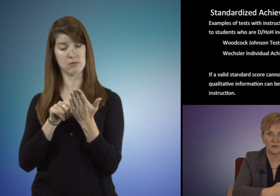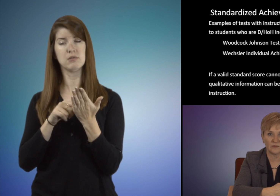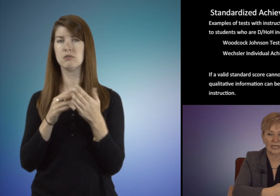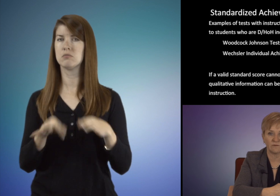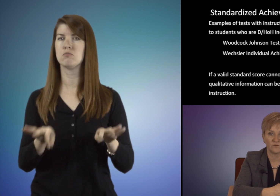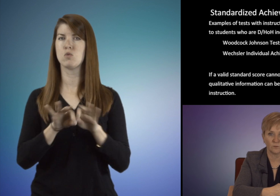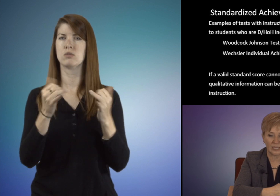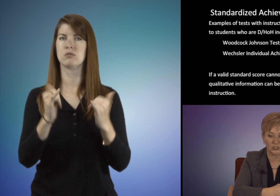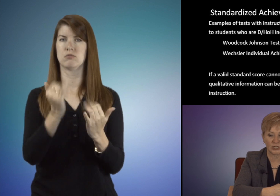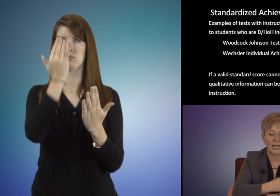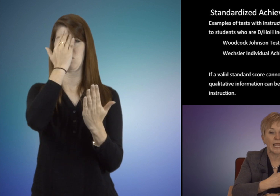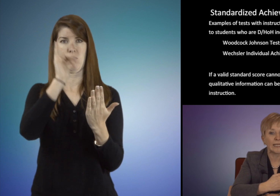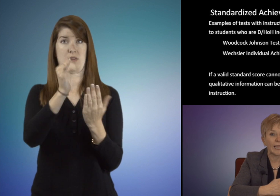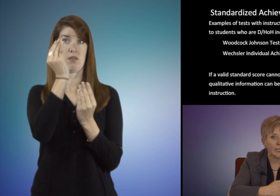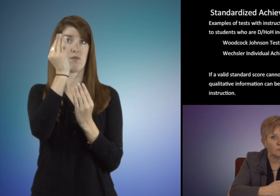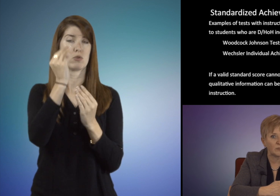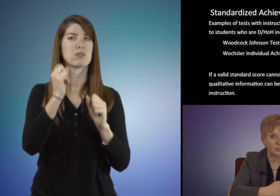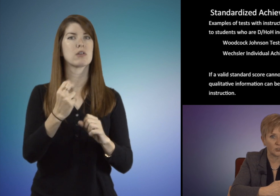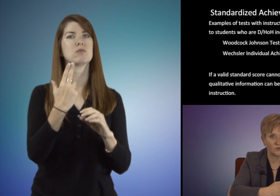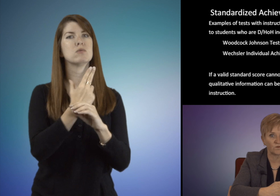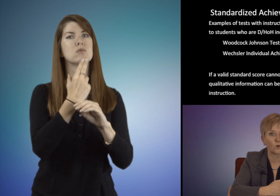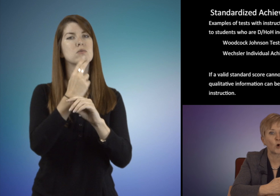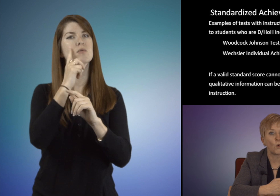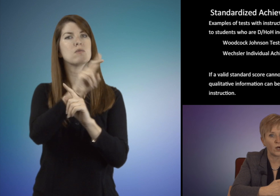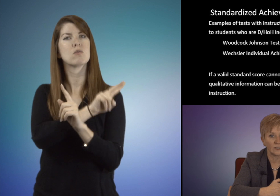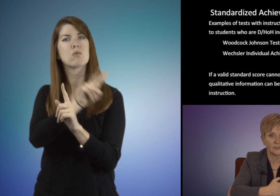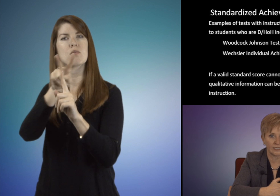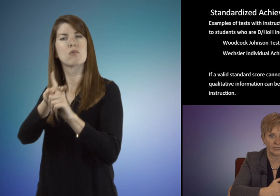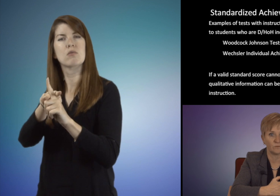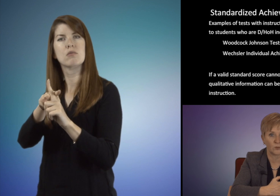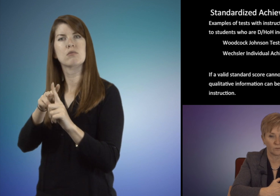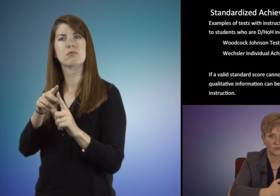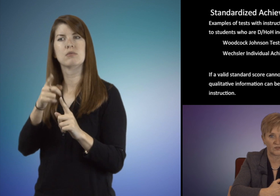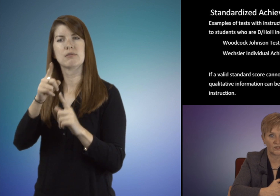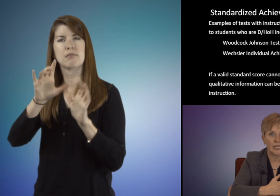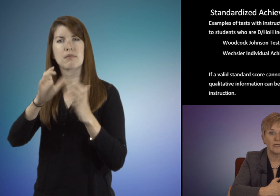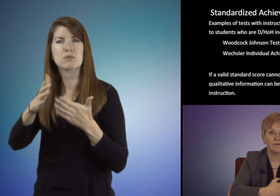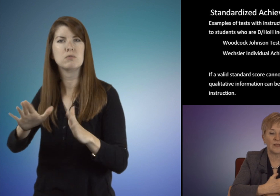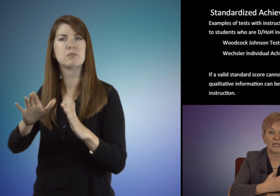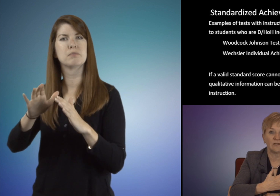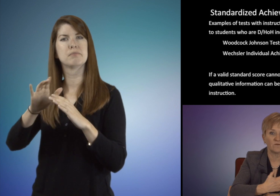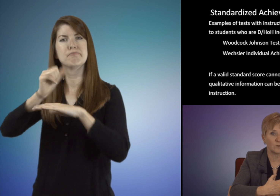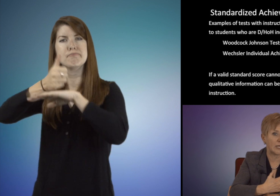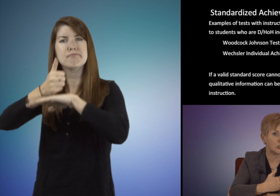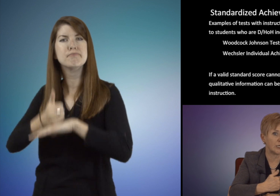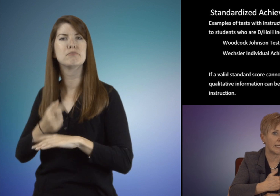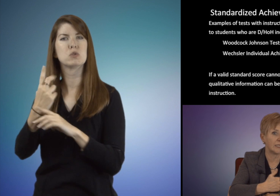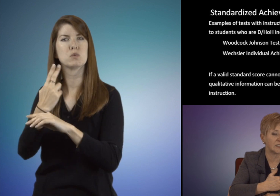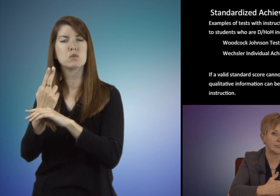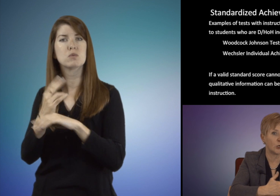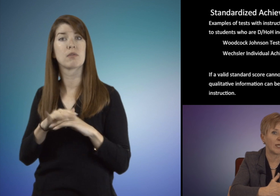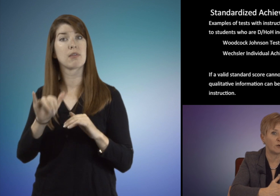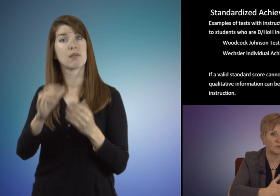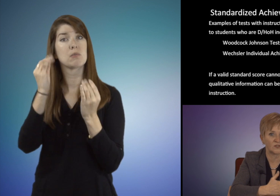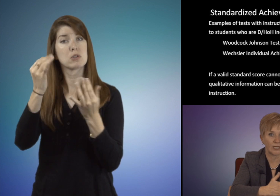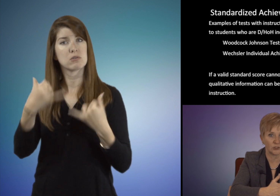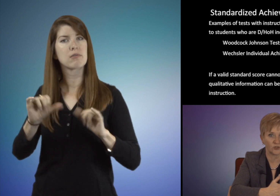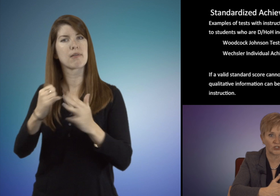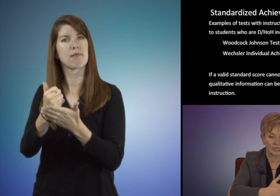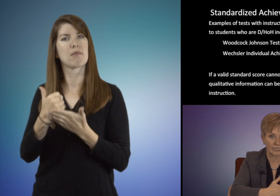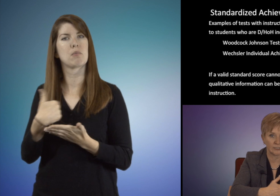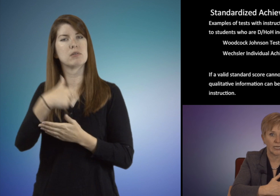to know that that information can be used for qualitative purposes. That information can still help